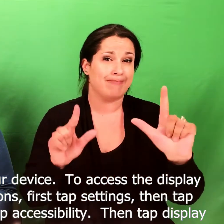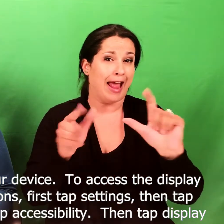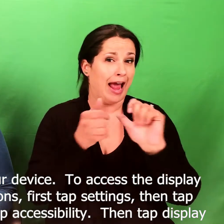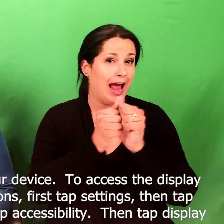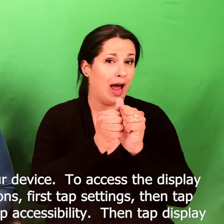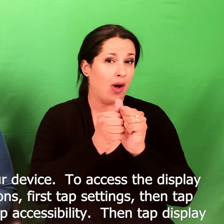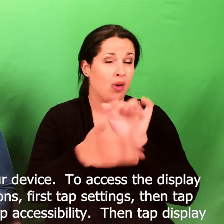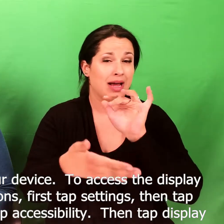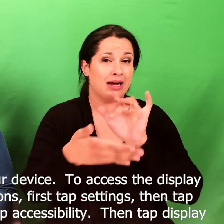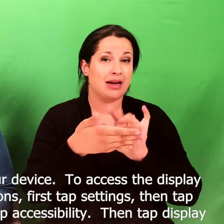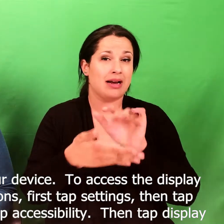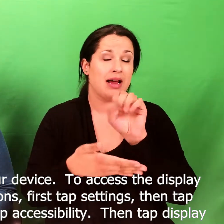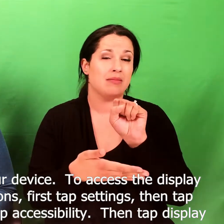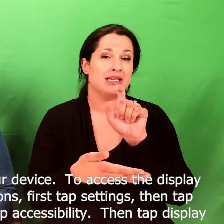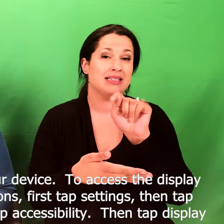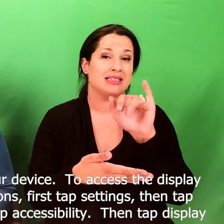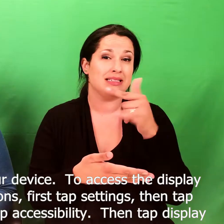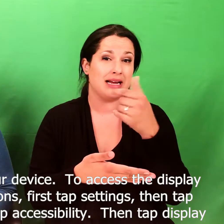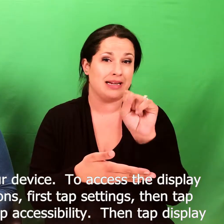then tap General,